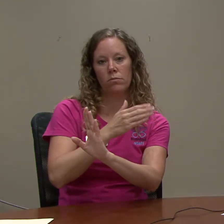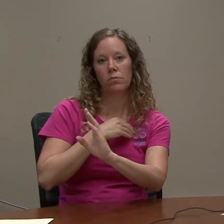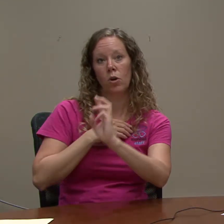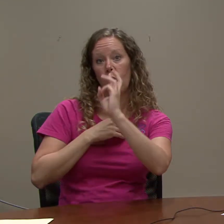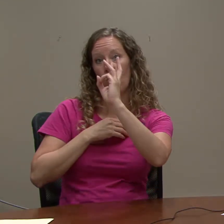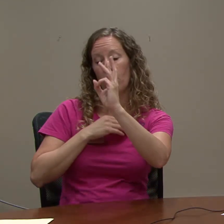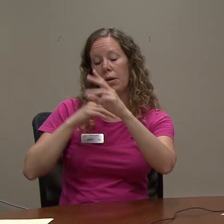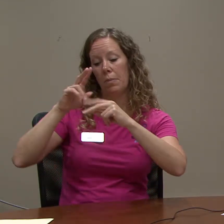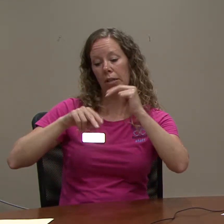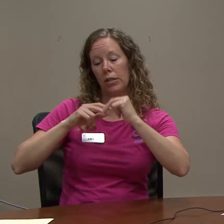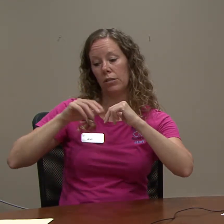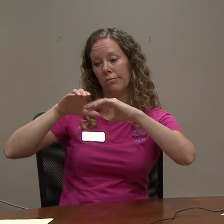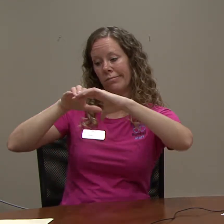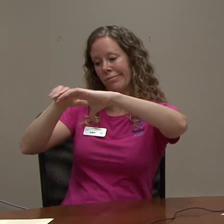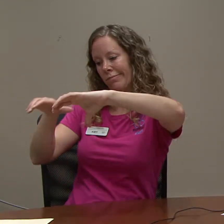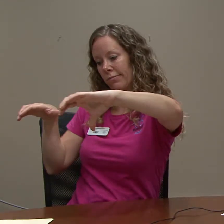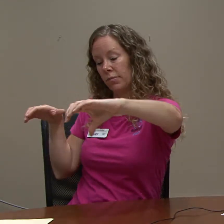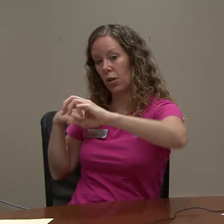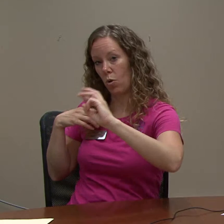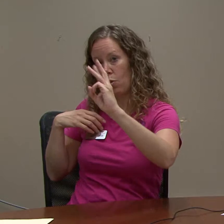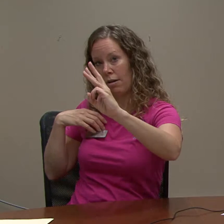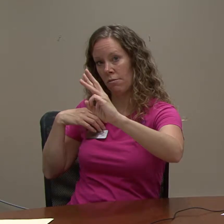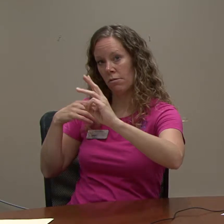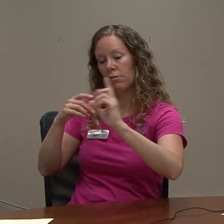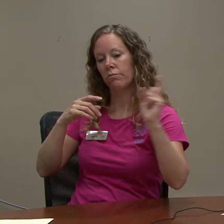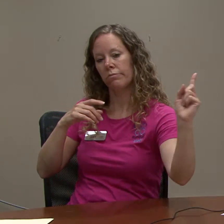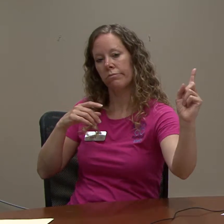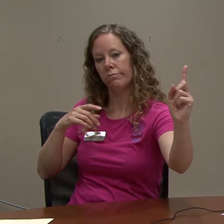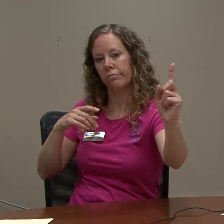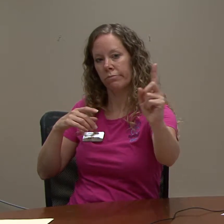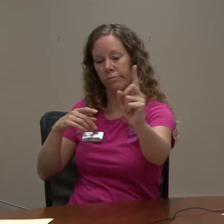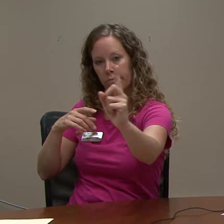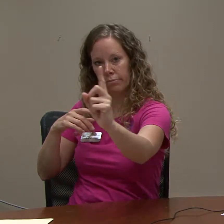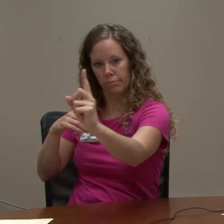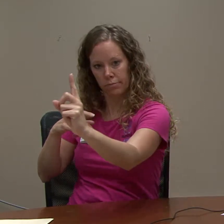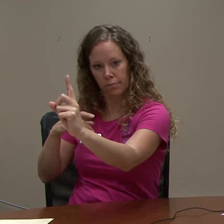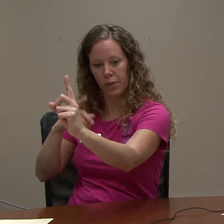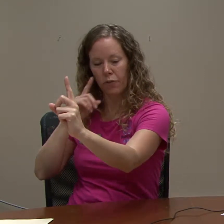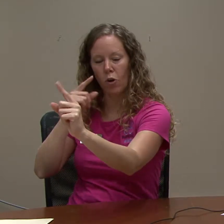west side of the building to the appropriate